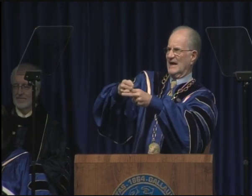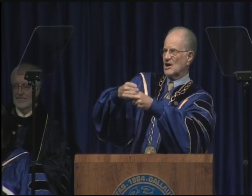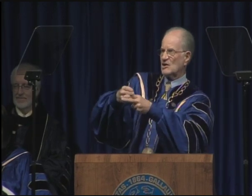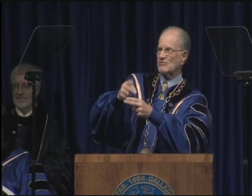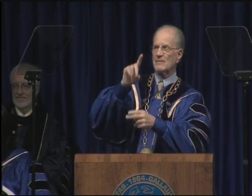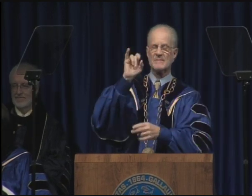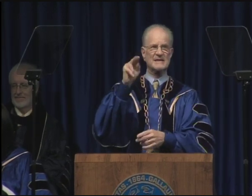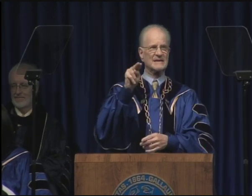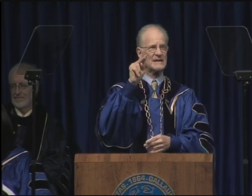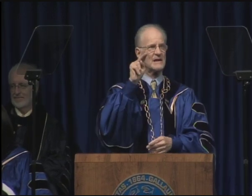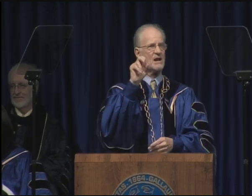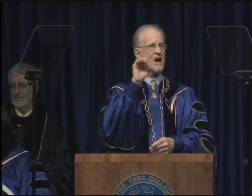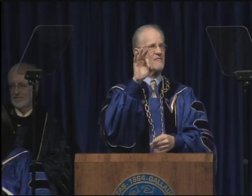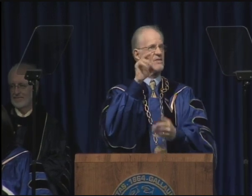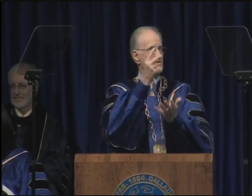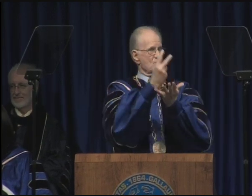the interim dean of the graduate school.